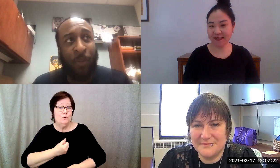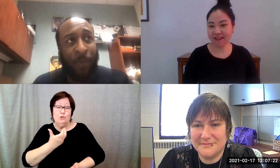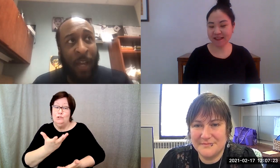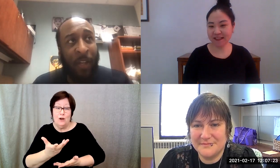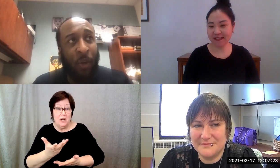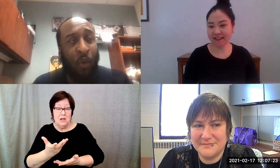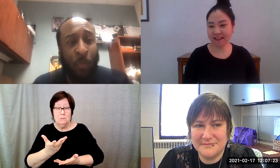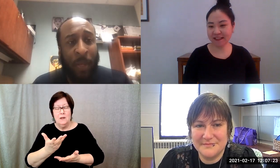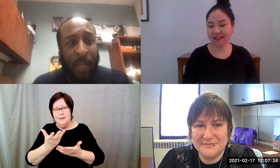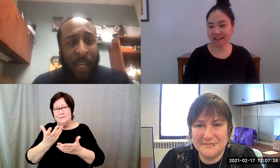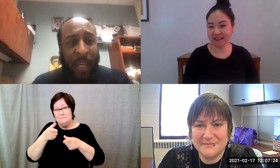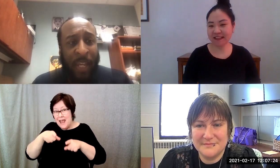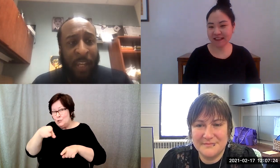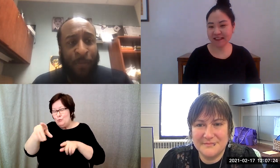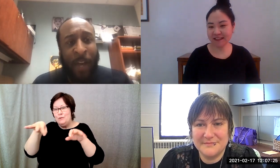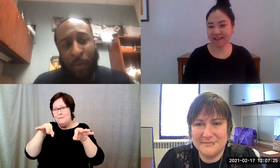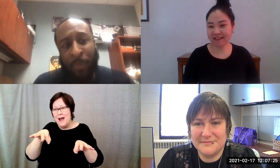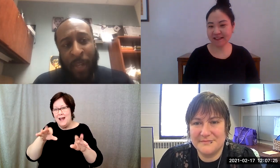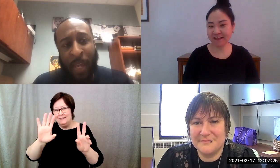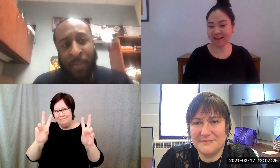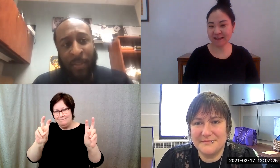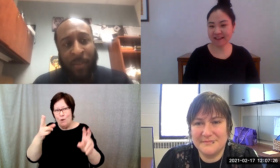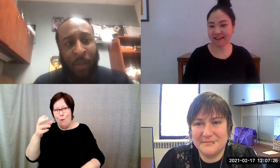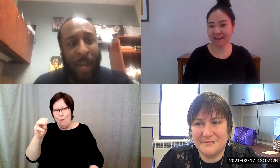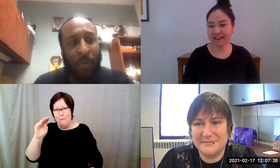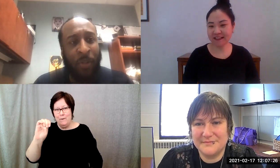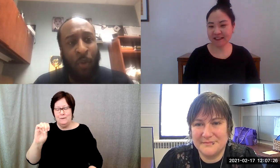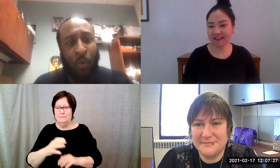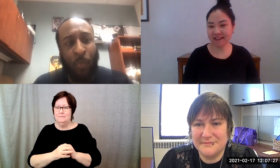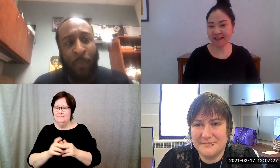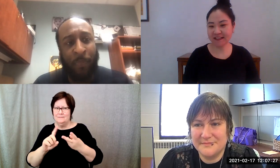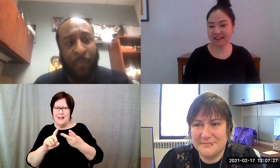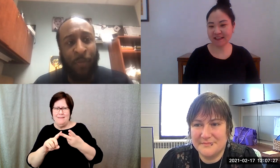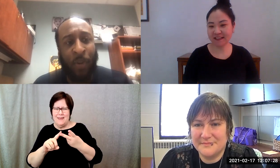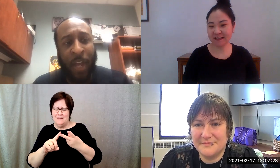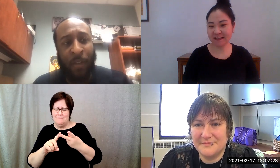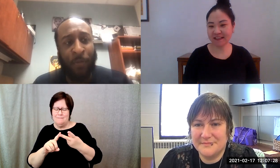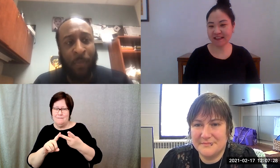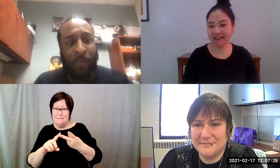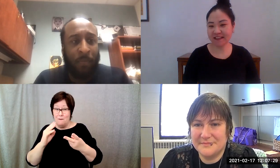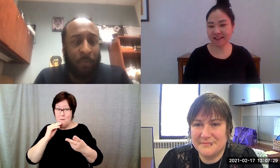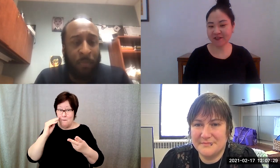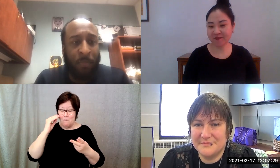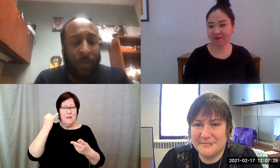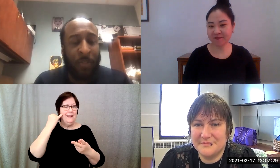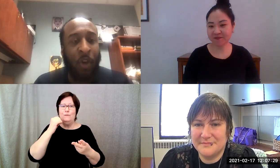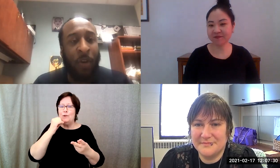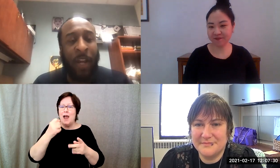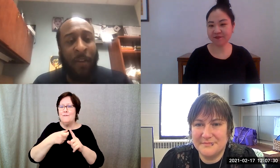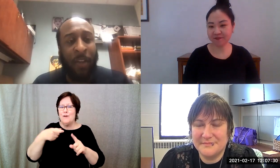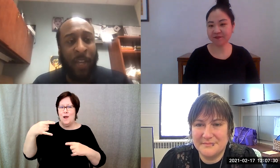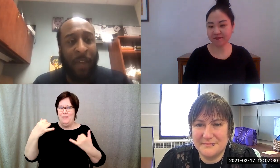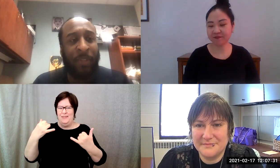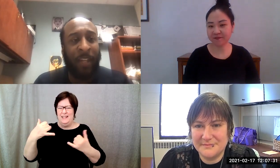you define home. And then the follow-up to that is, how does home, if you're not from this